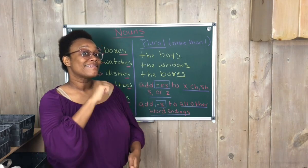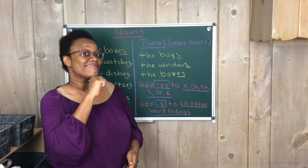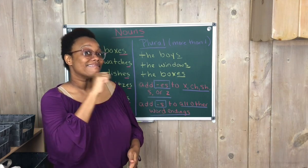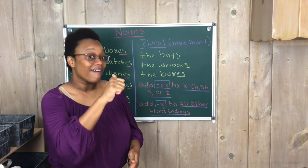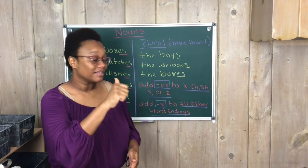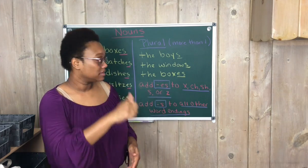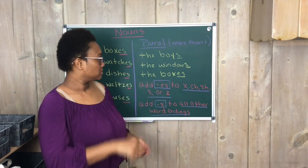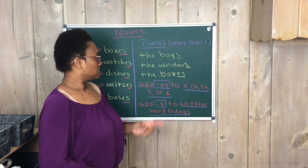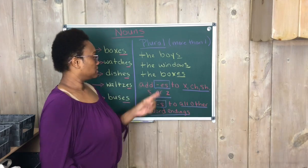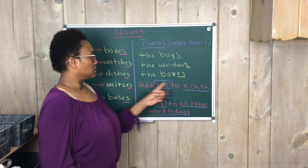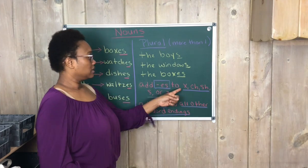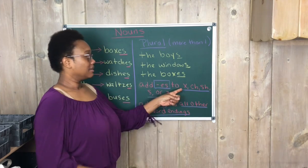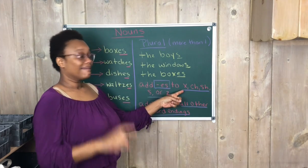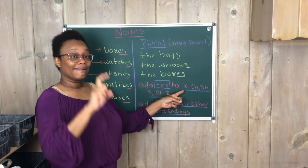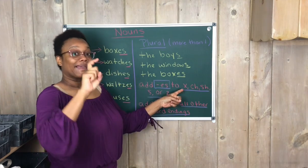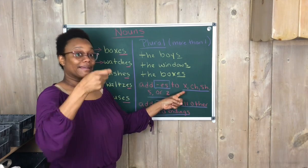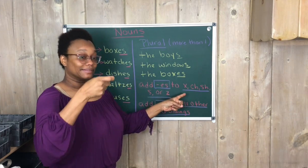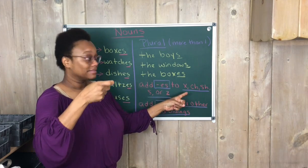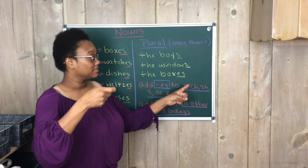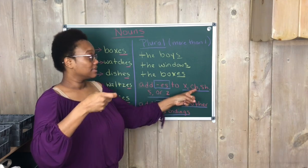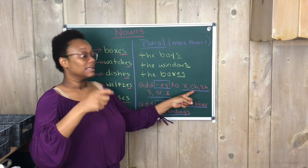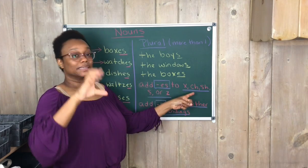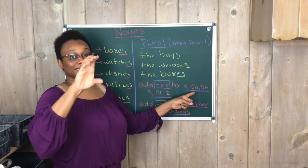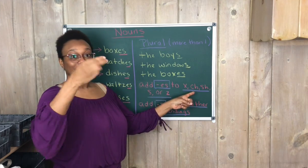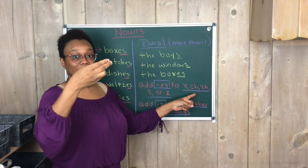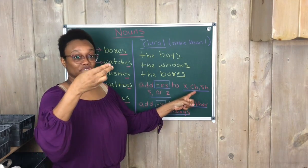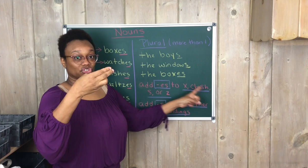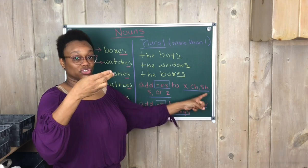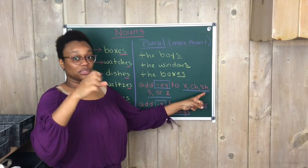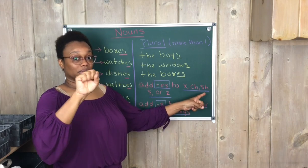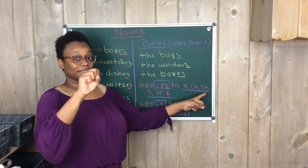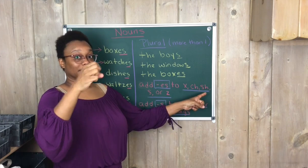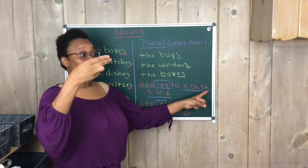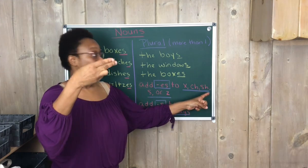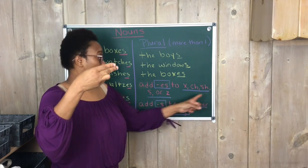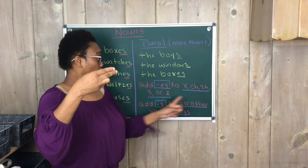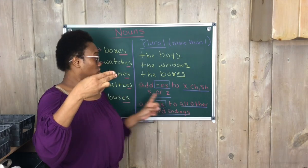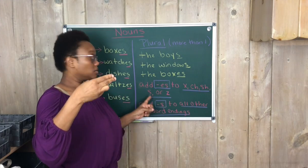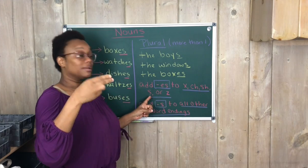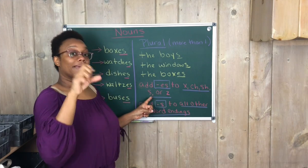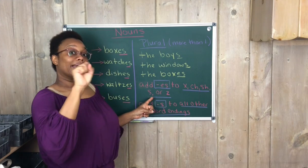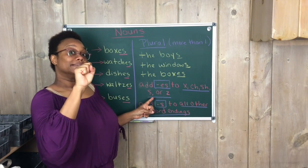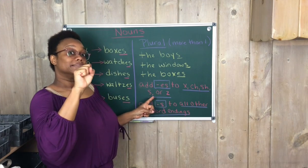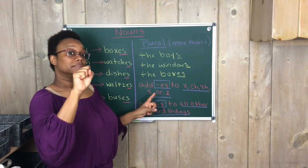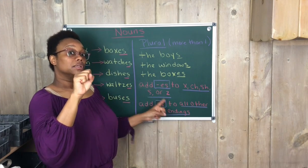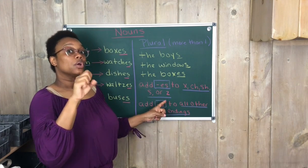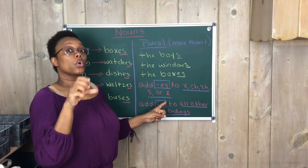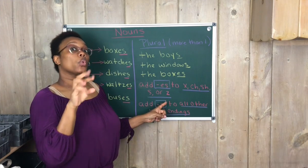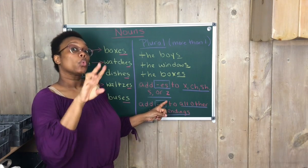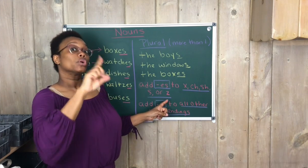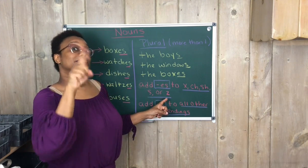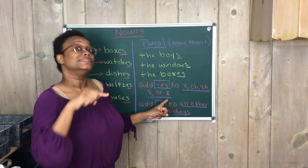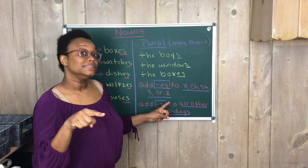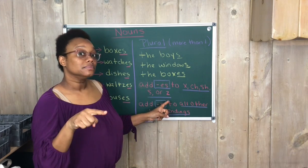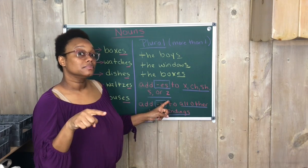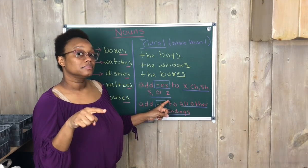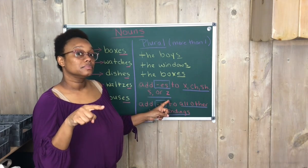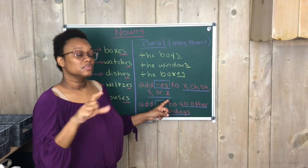other consonant endings. If it does not end in an X, CH, SH, S, or Z,